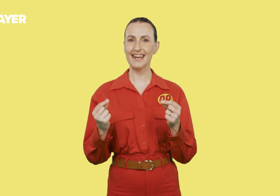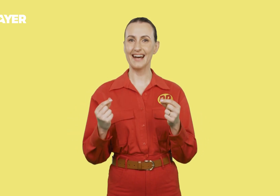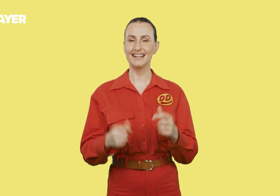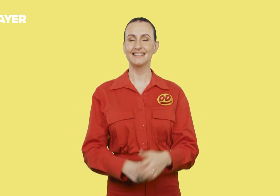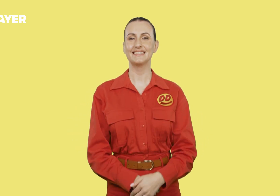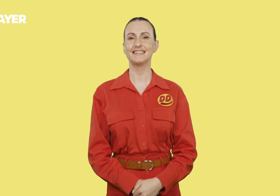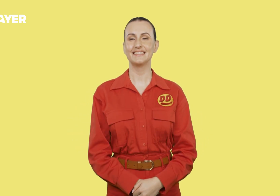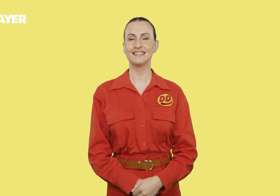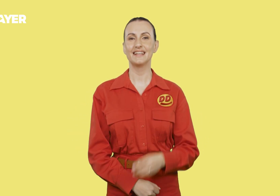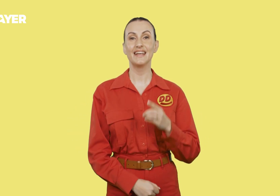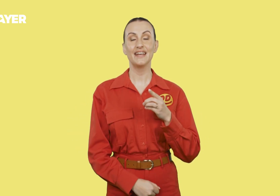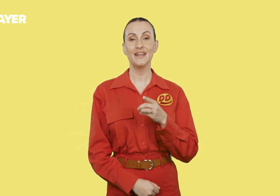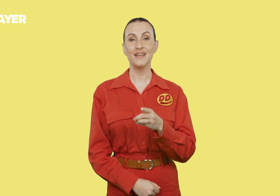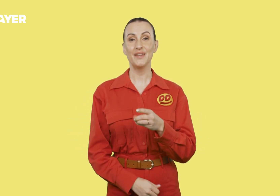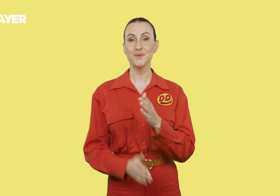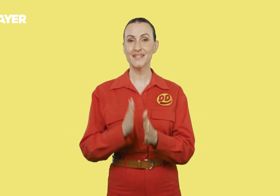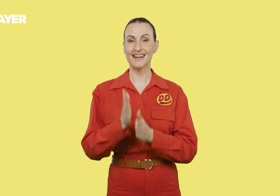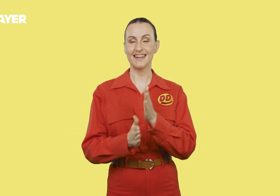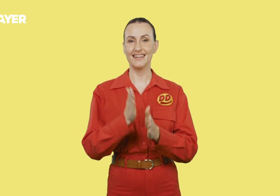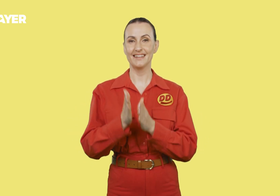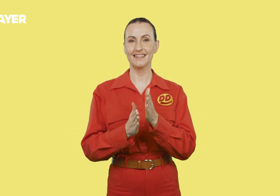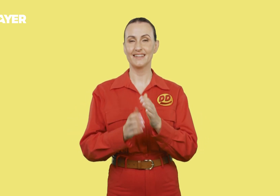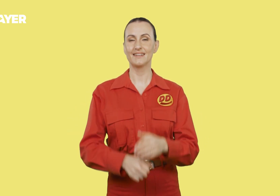Banana. You sign.